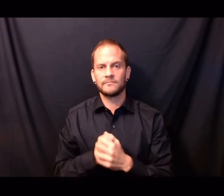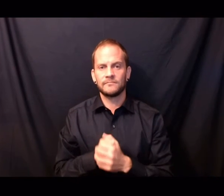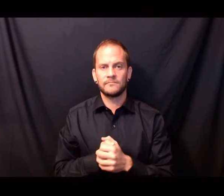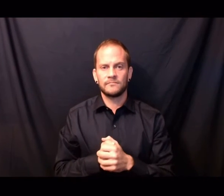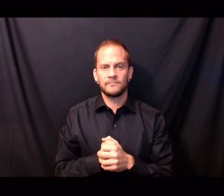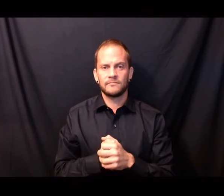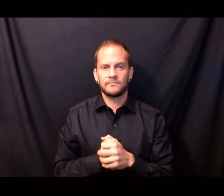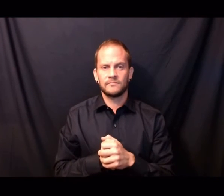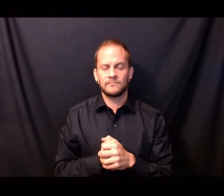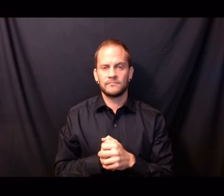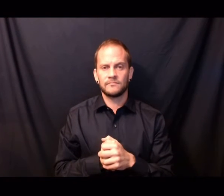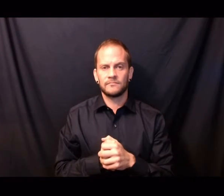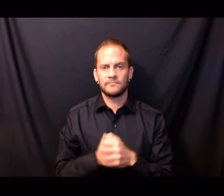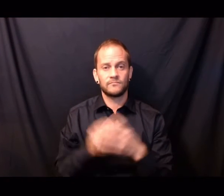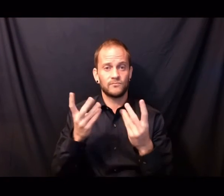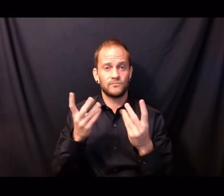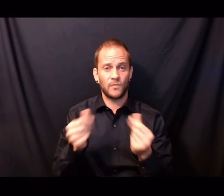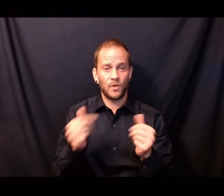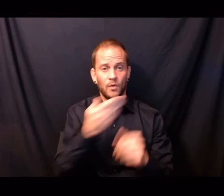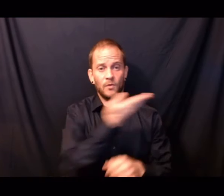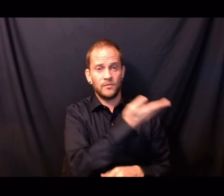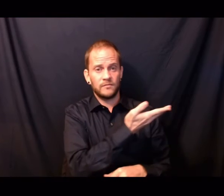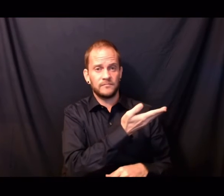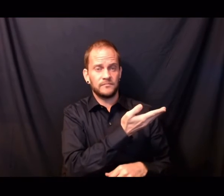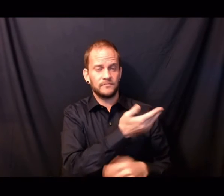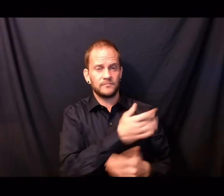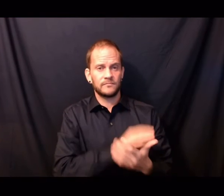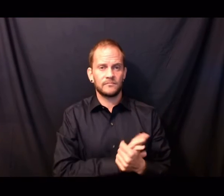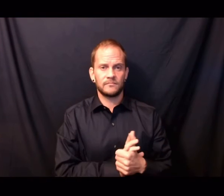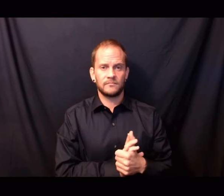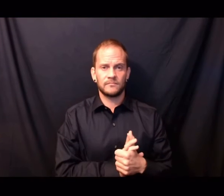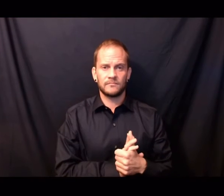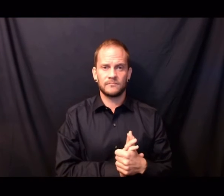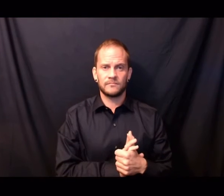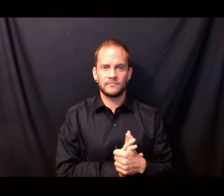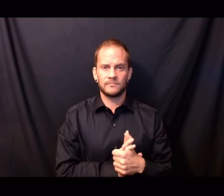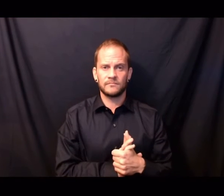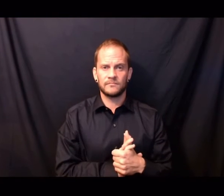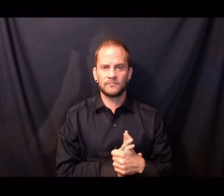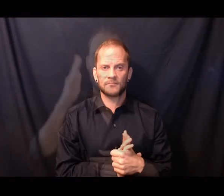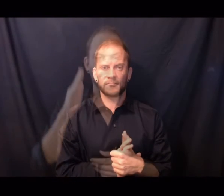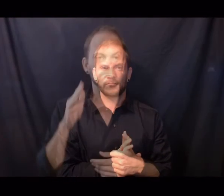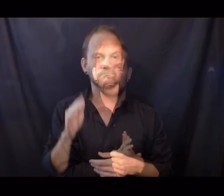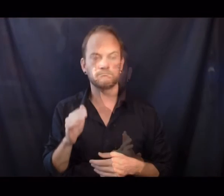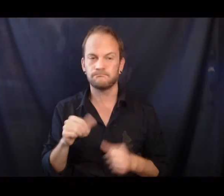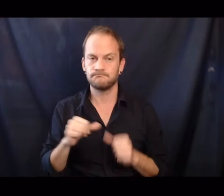7.4 is x. 0.2 plus 7.4 is 7.6. So x. 5,